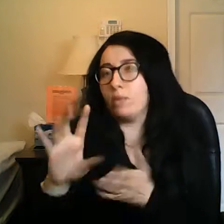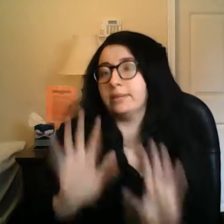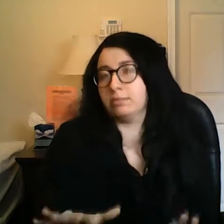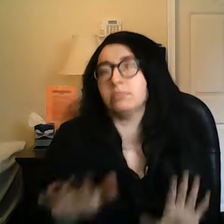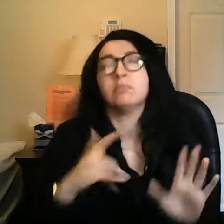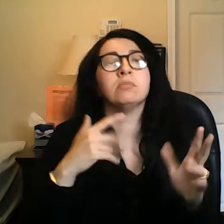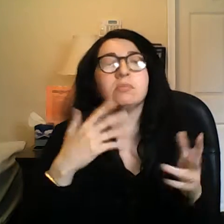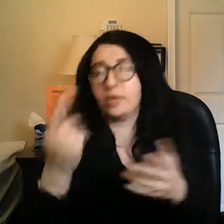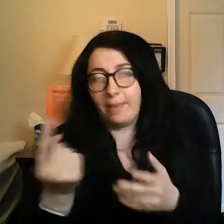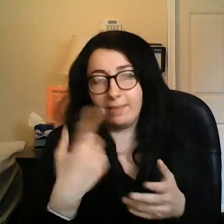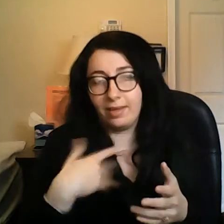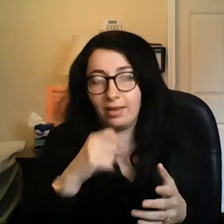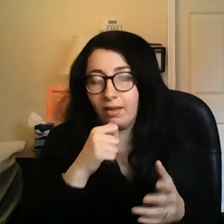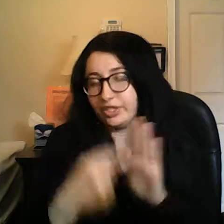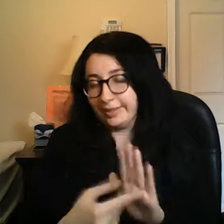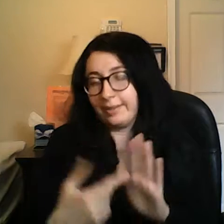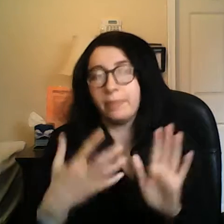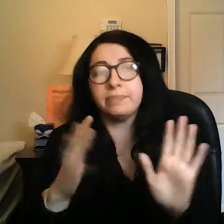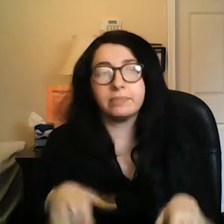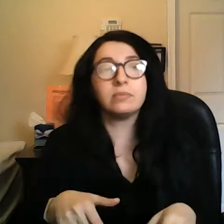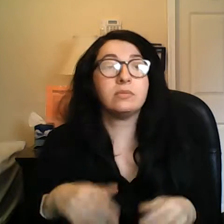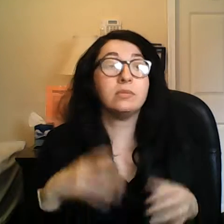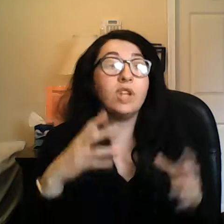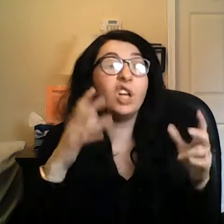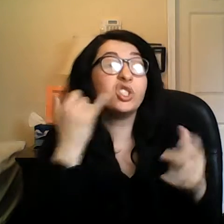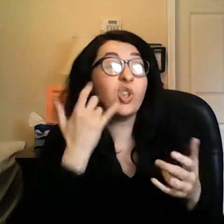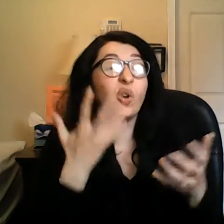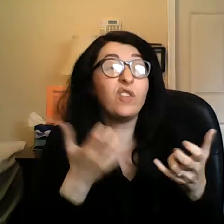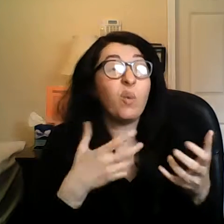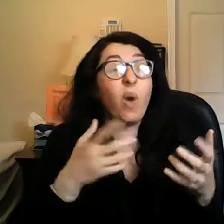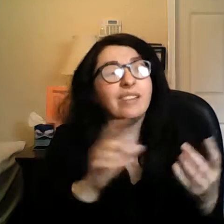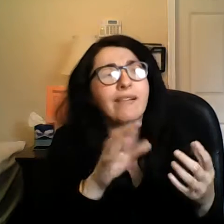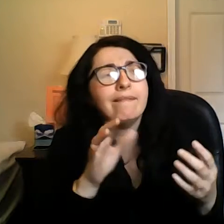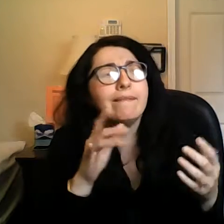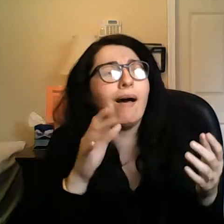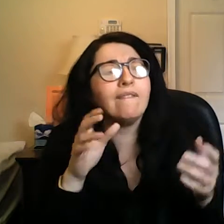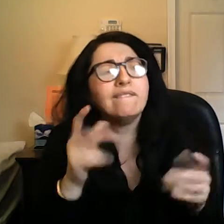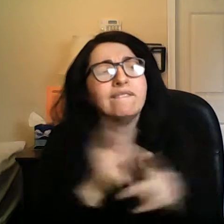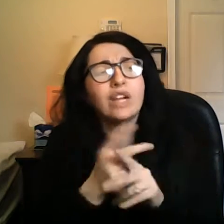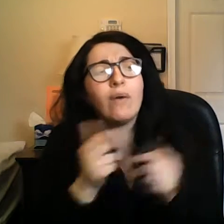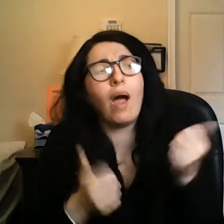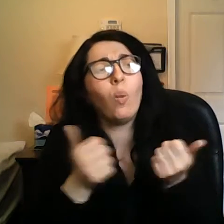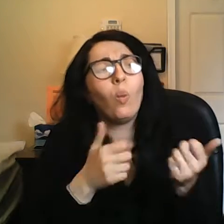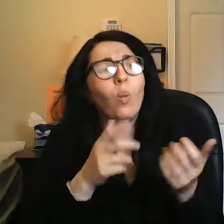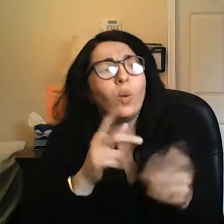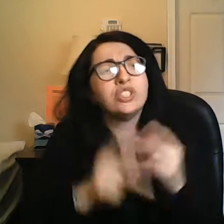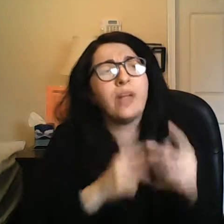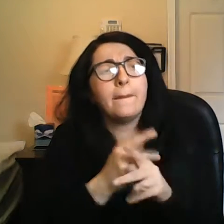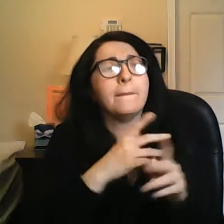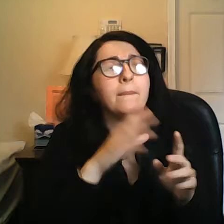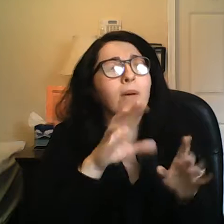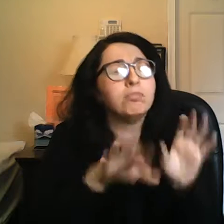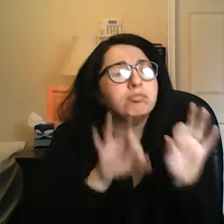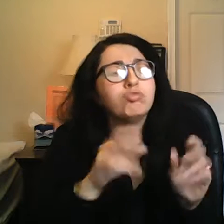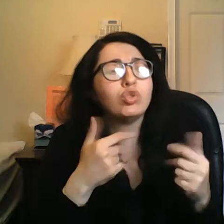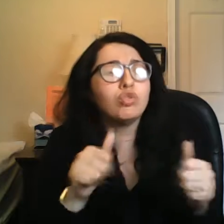find what you like. Or if you just want to focus, let's say you have a few months free in the summer and you want to get better at oil painting, you can definitely take like a really